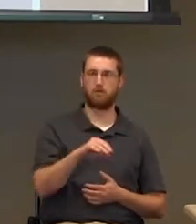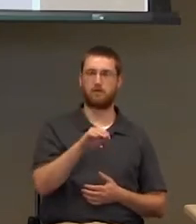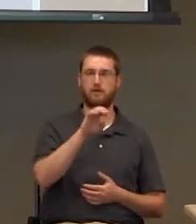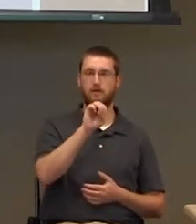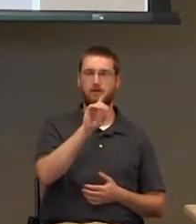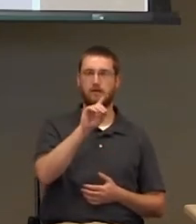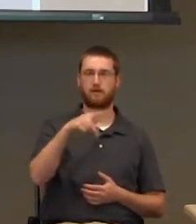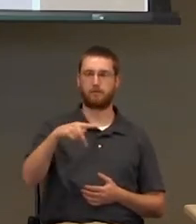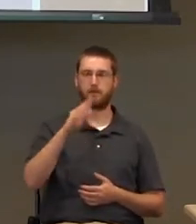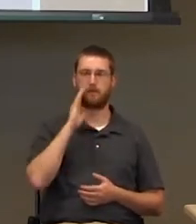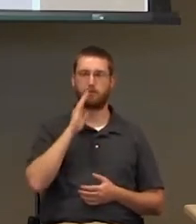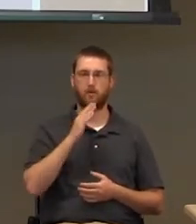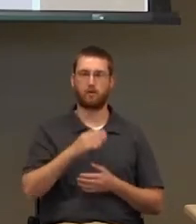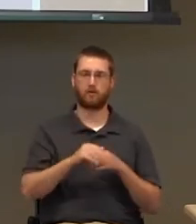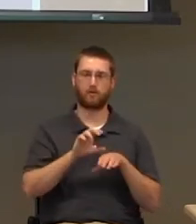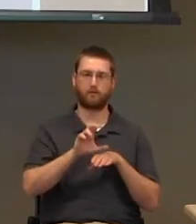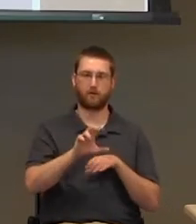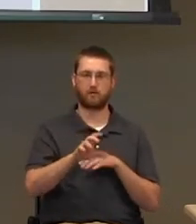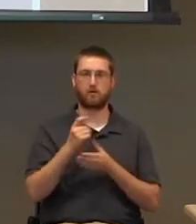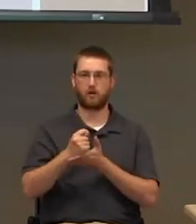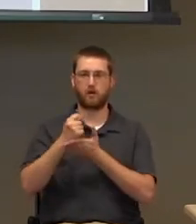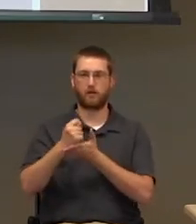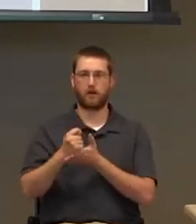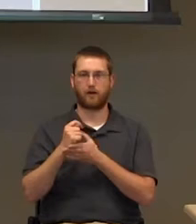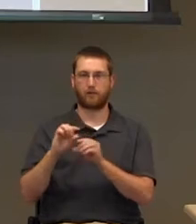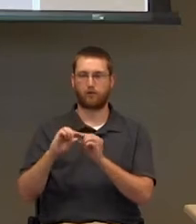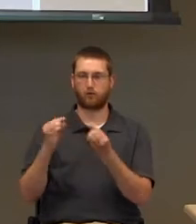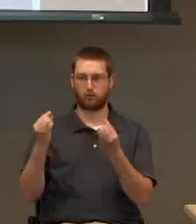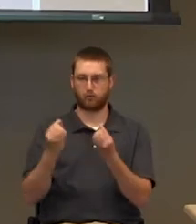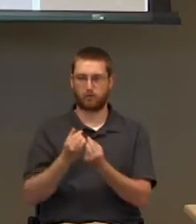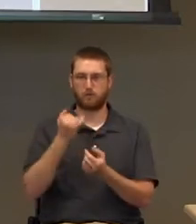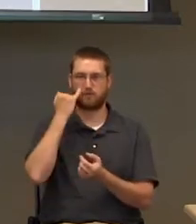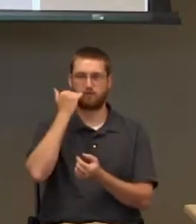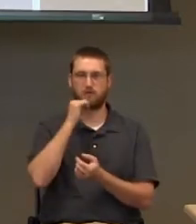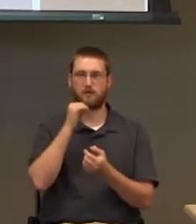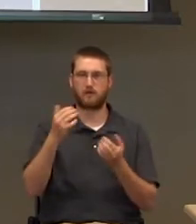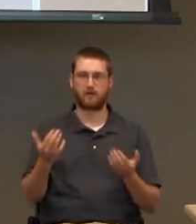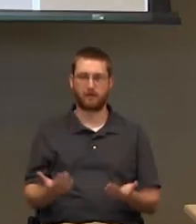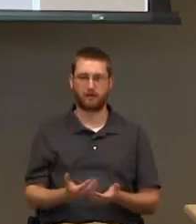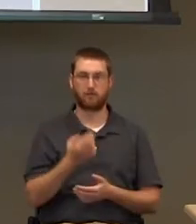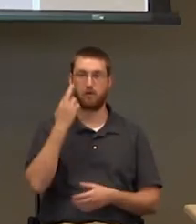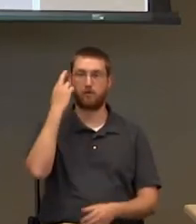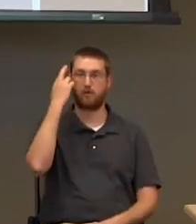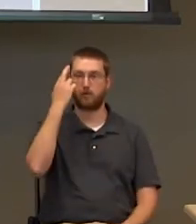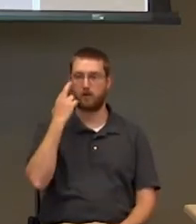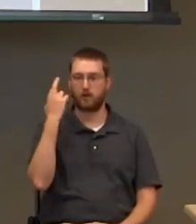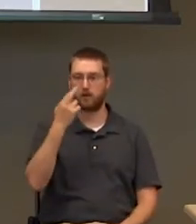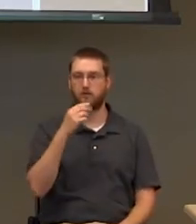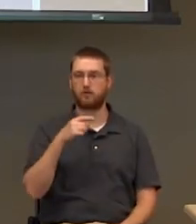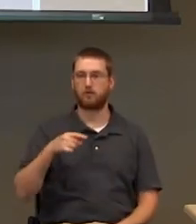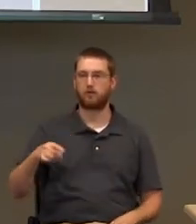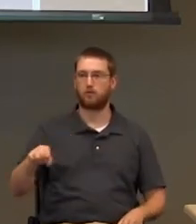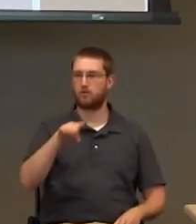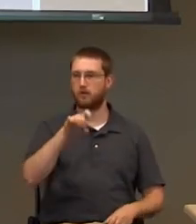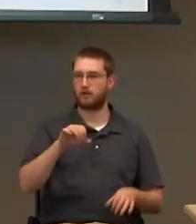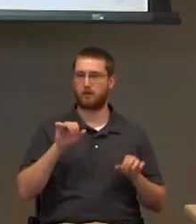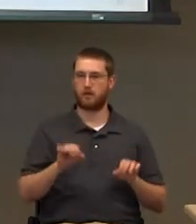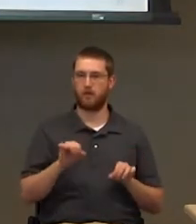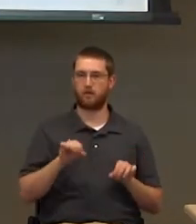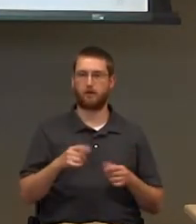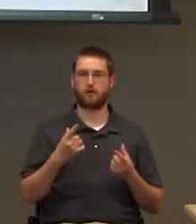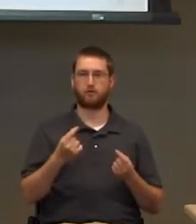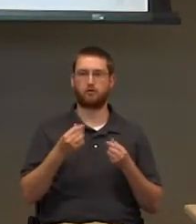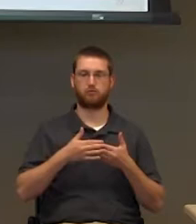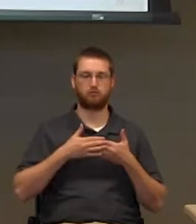your therapy sessions when I'm no longer here, but the reality is you guys need to be able to do this well beyond